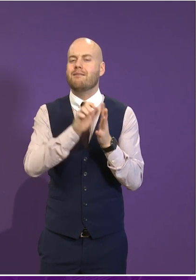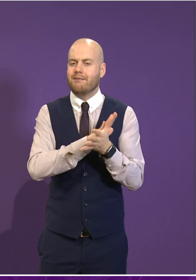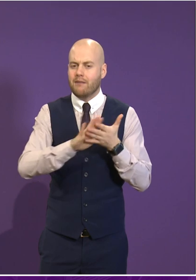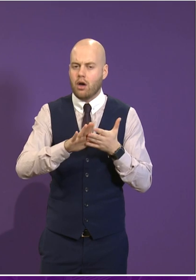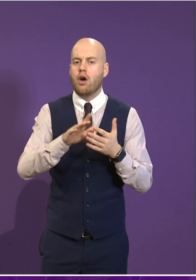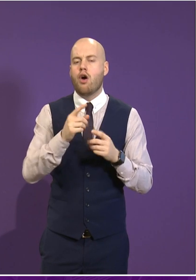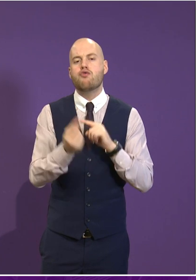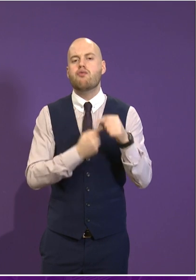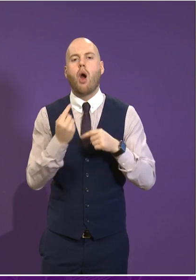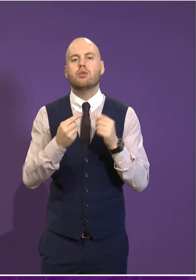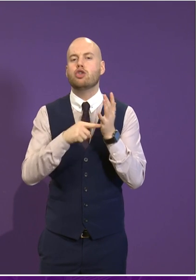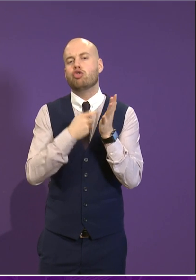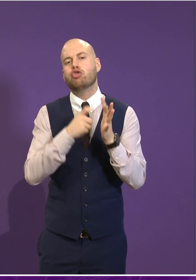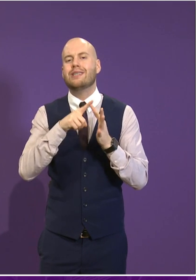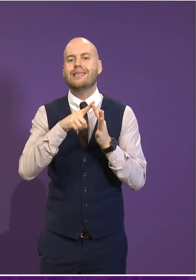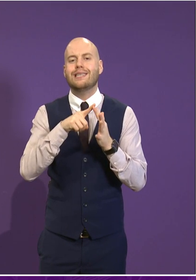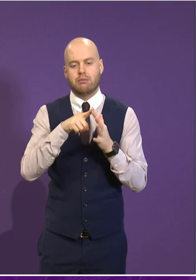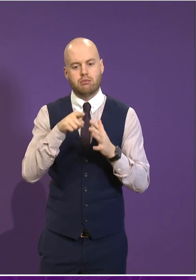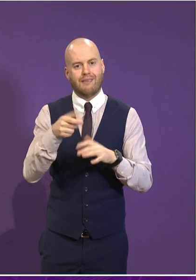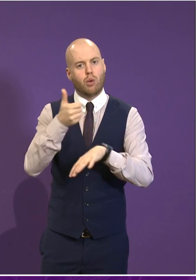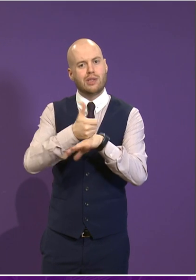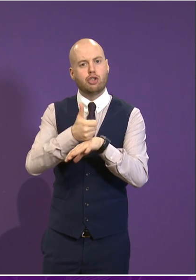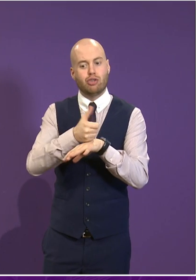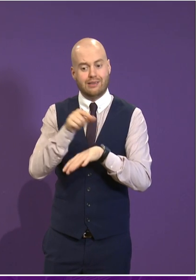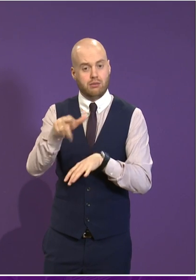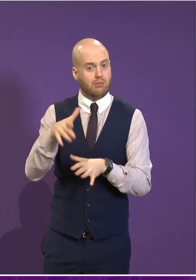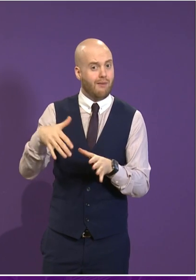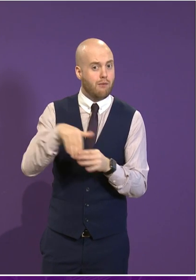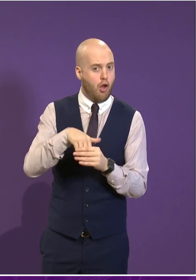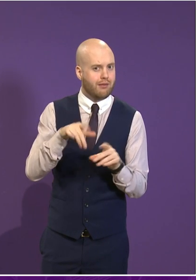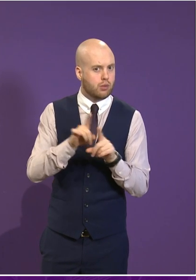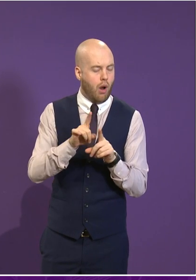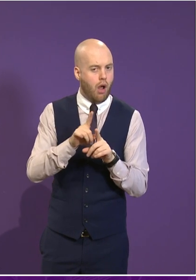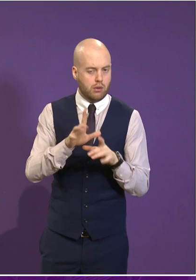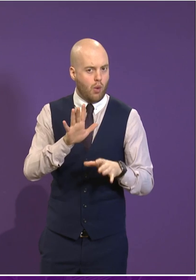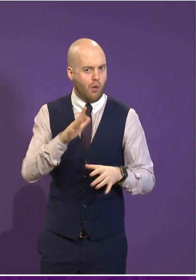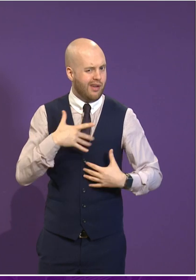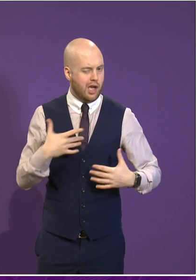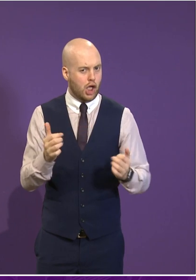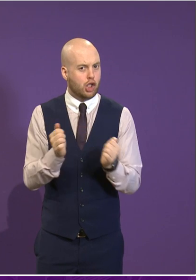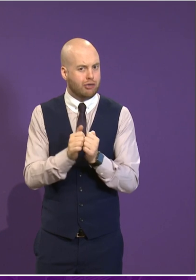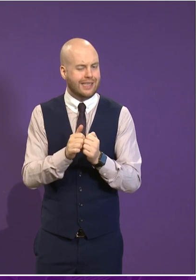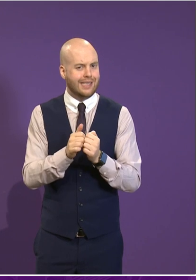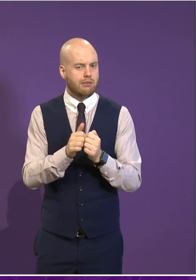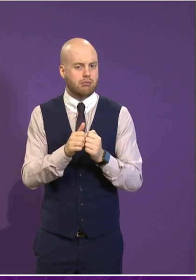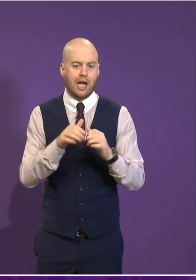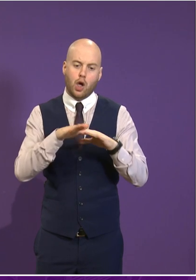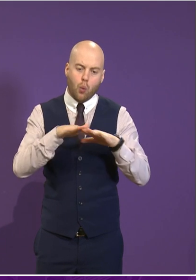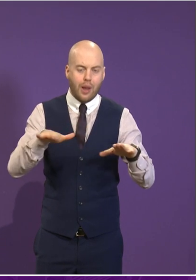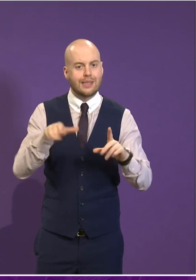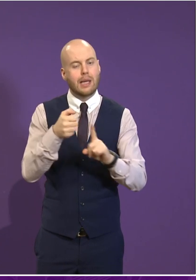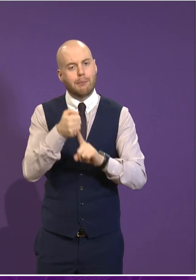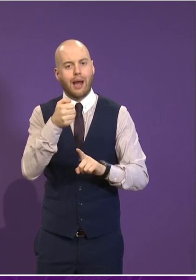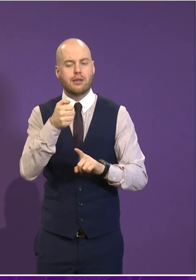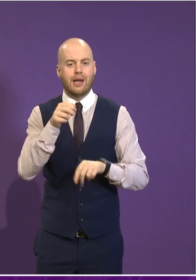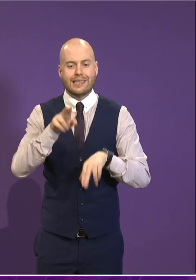are involved. And I agree that, you know, equality impact assessments are dependent on the